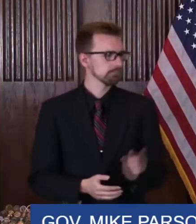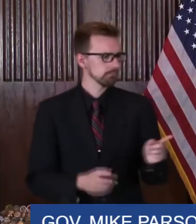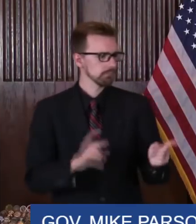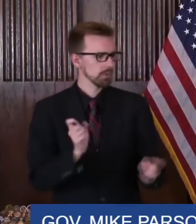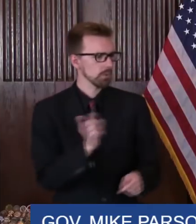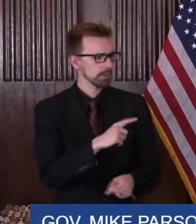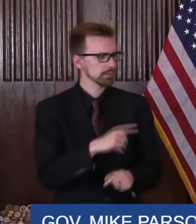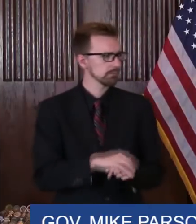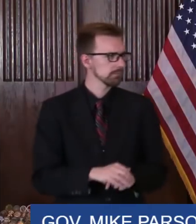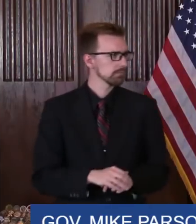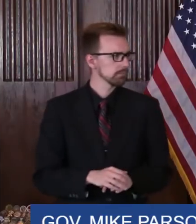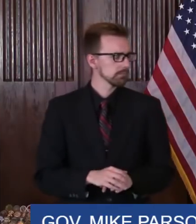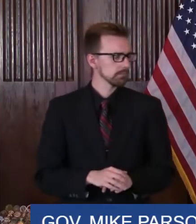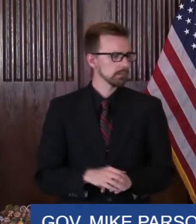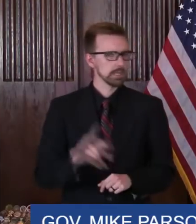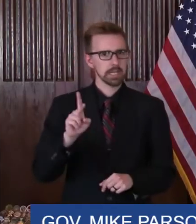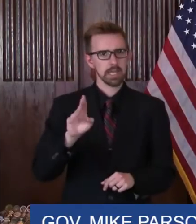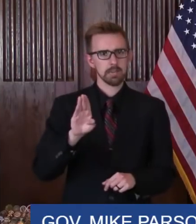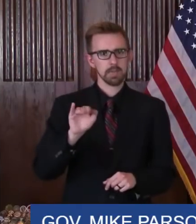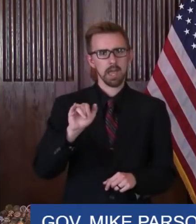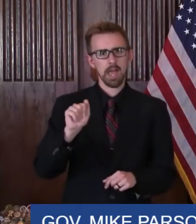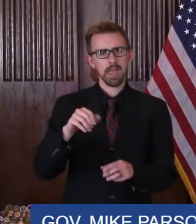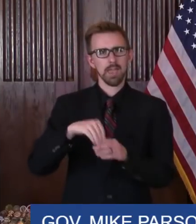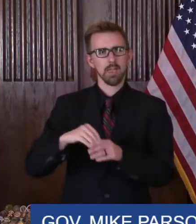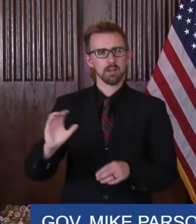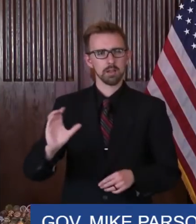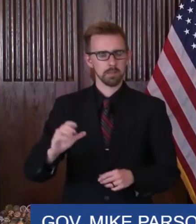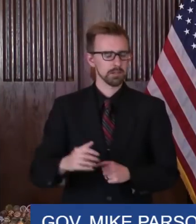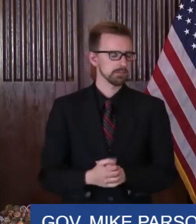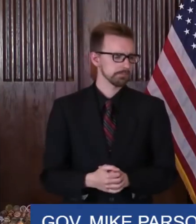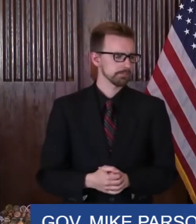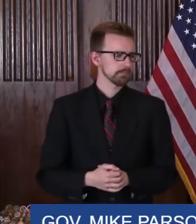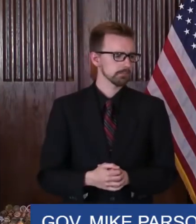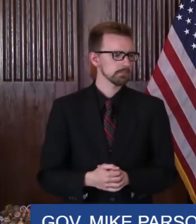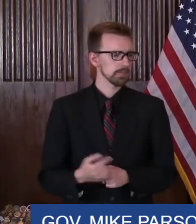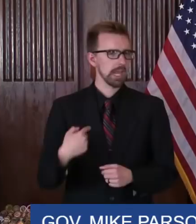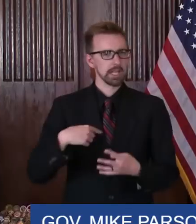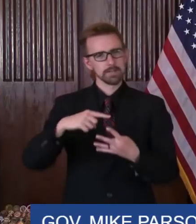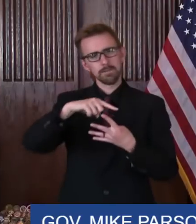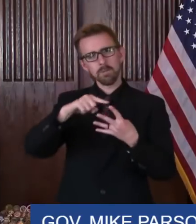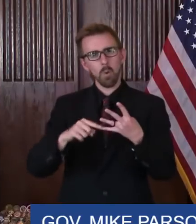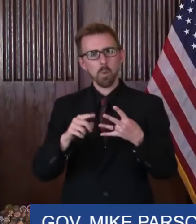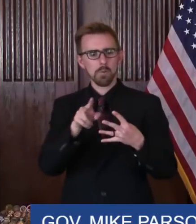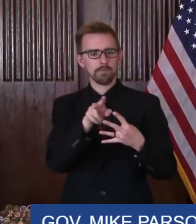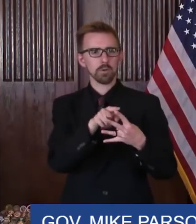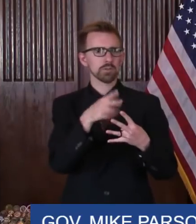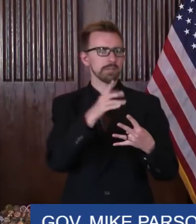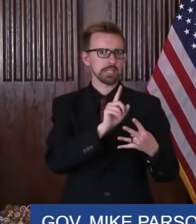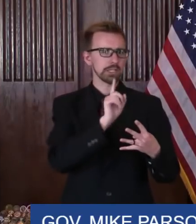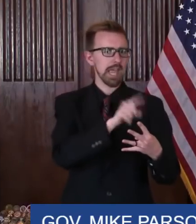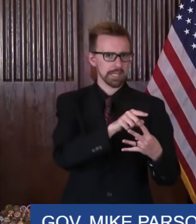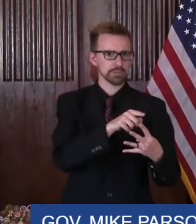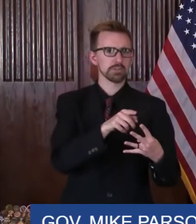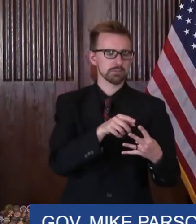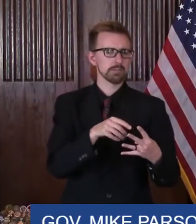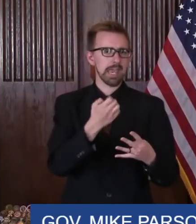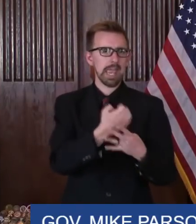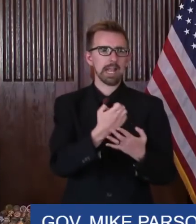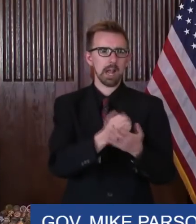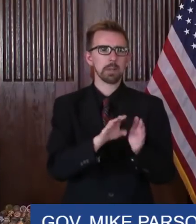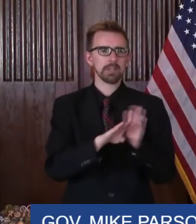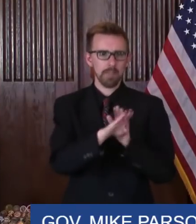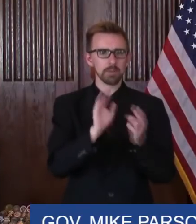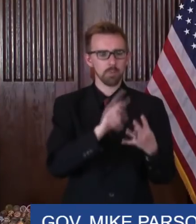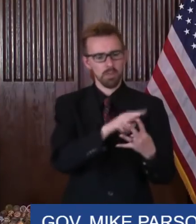question is from Sebastian, KBIA in Columbia. He's asked 4 questions, but the first 2 were answered by economic development, so I'm going to ask